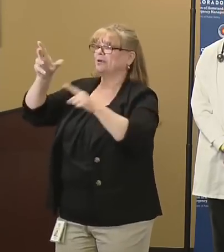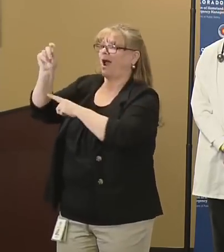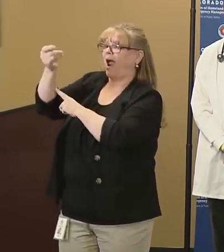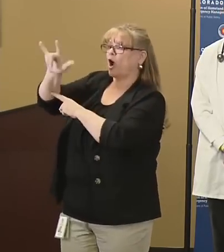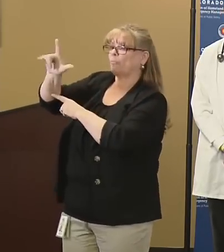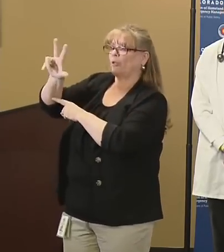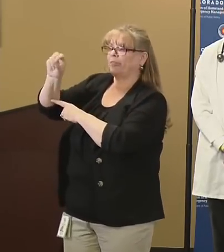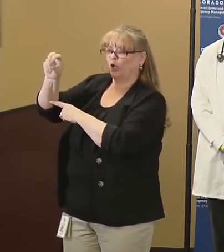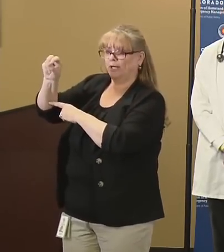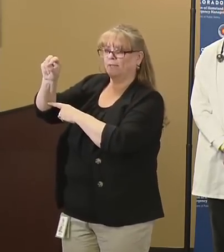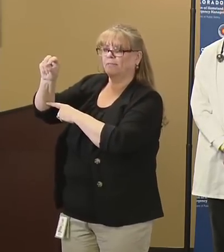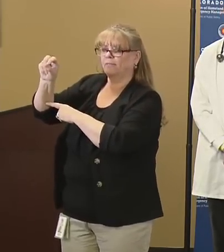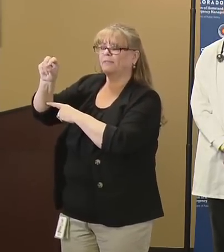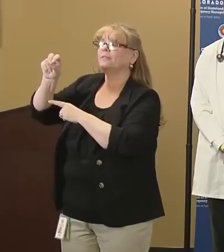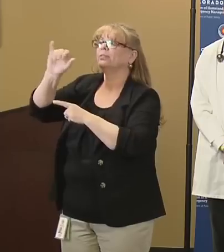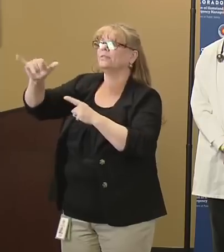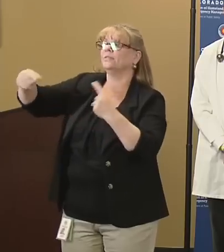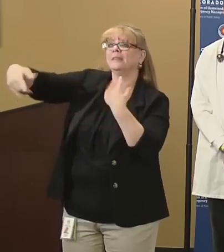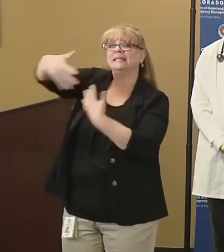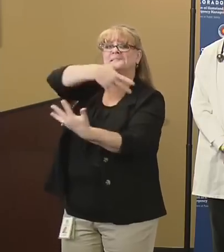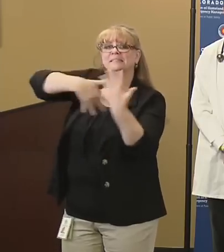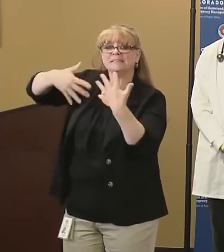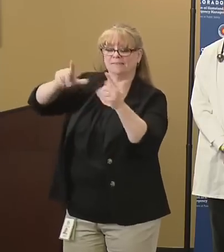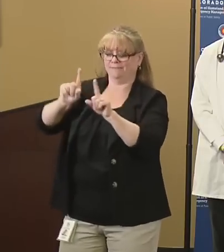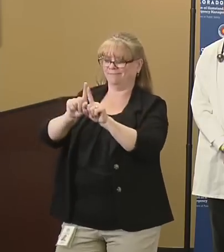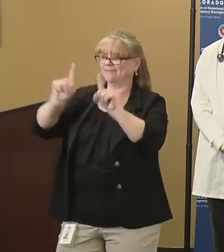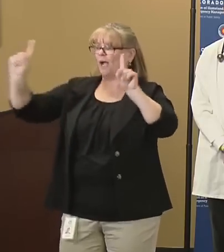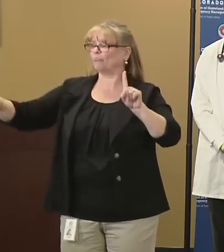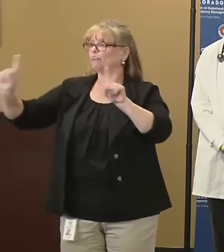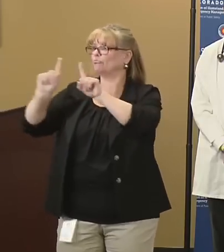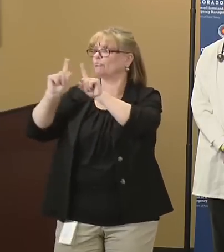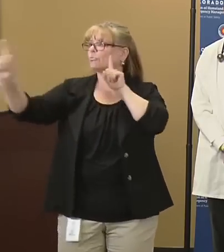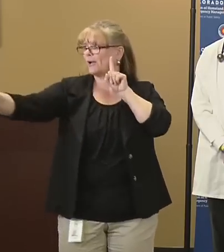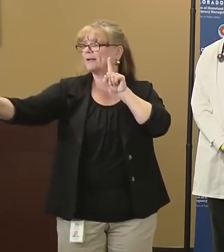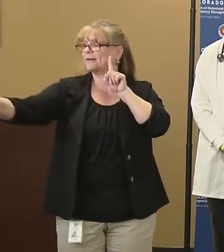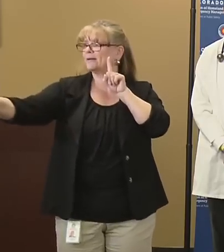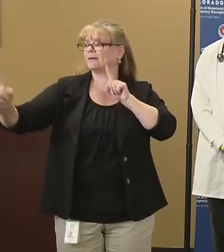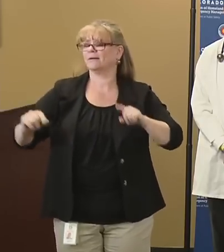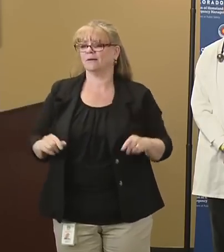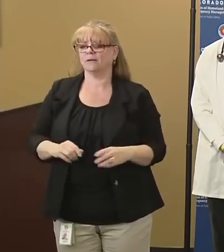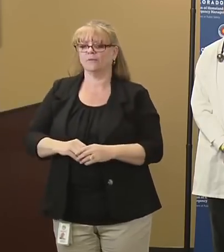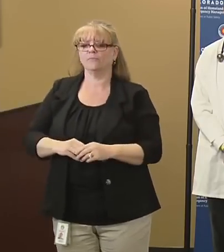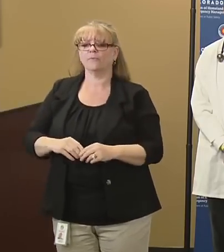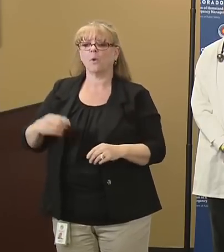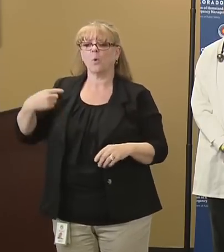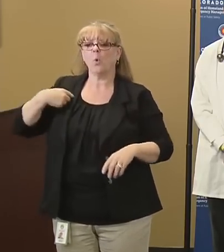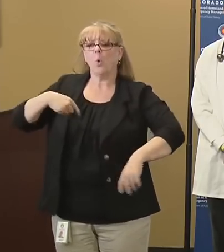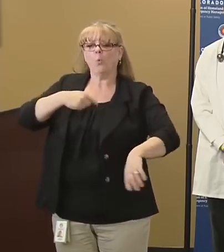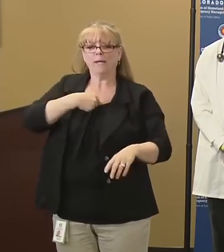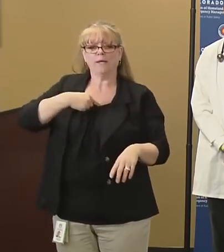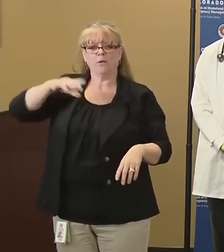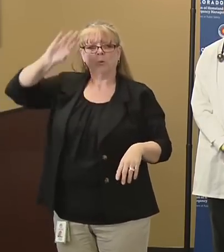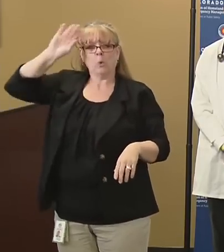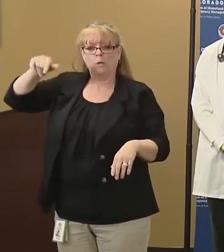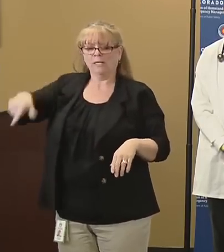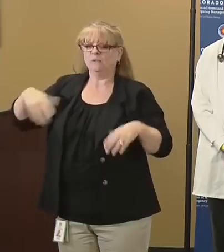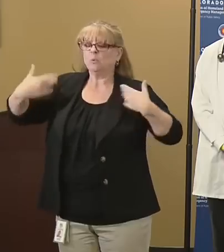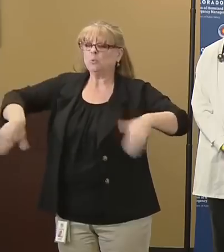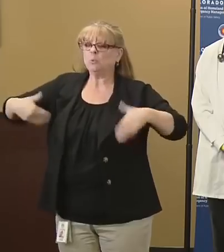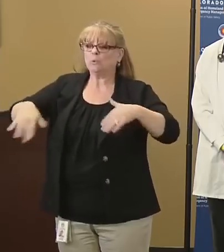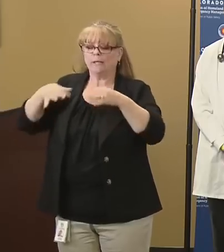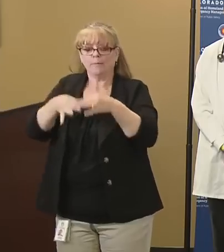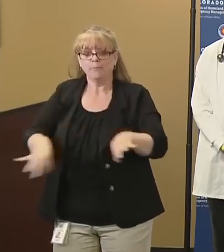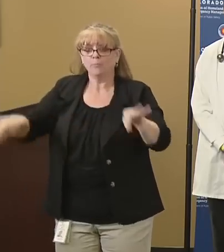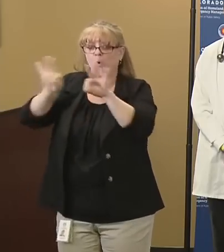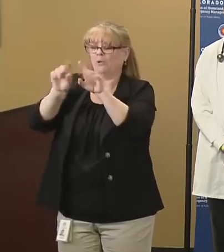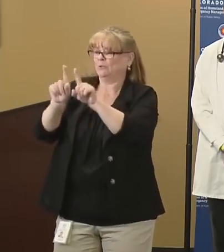sooner, it could be later, but however long they need to last to save lives and prevent a longer-term disruption to our